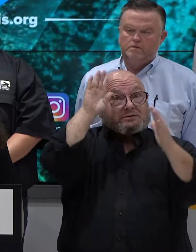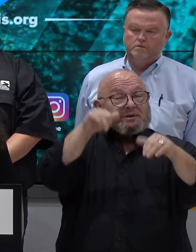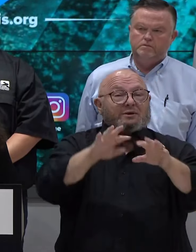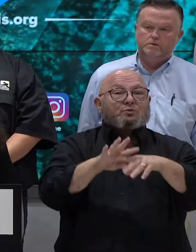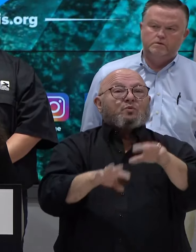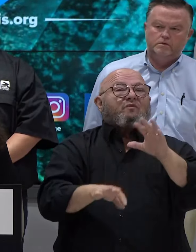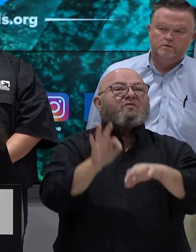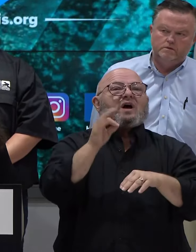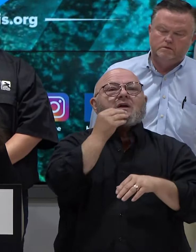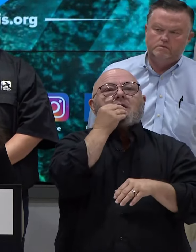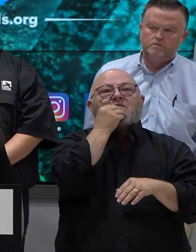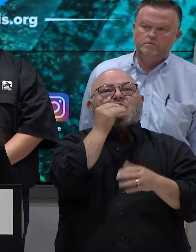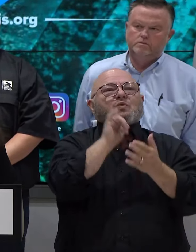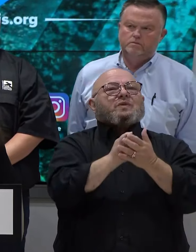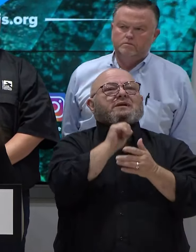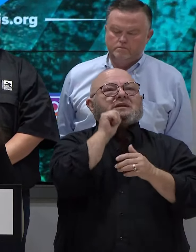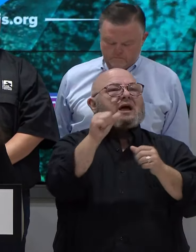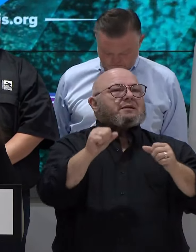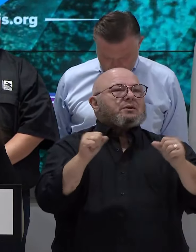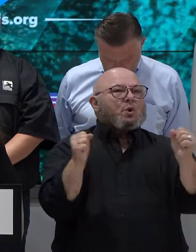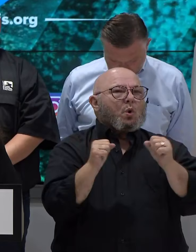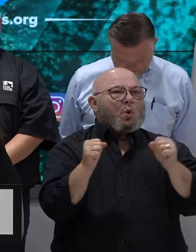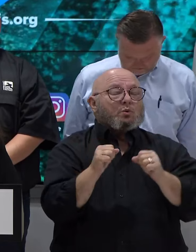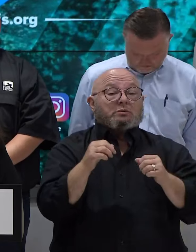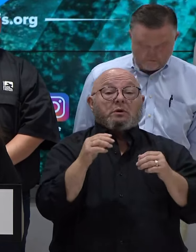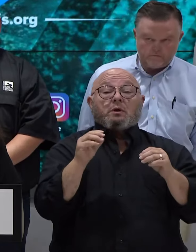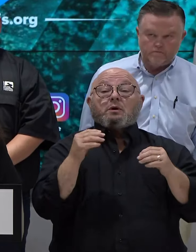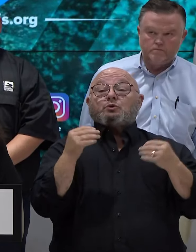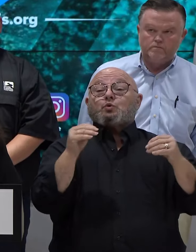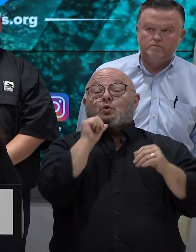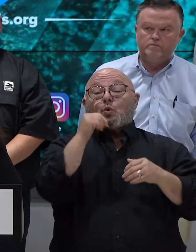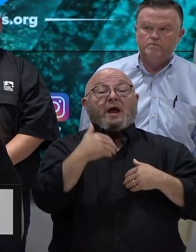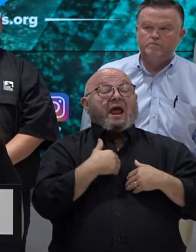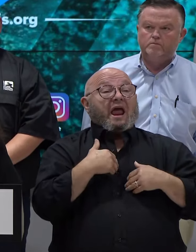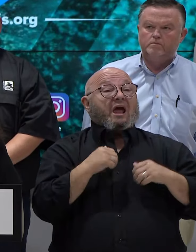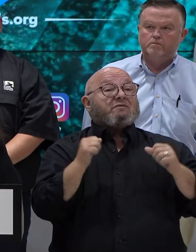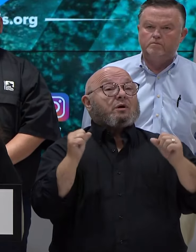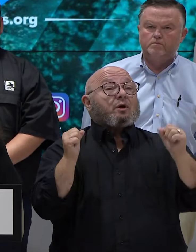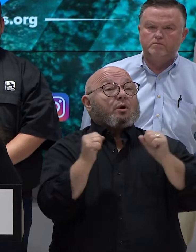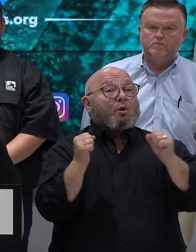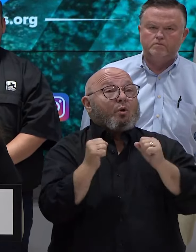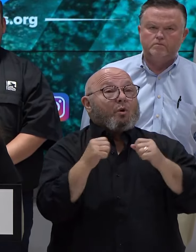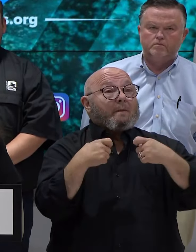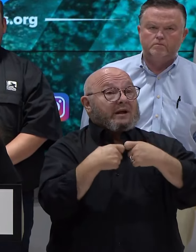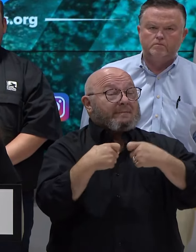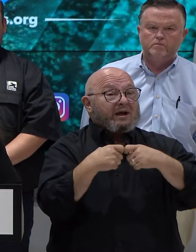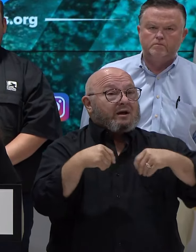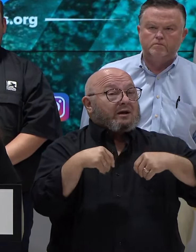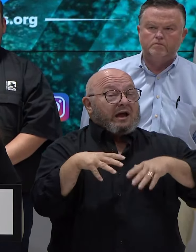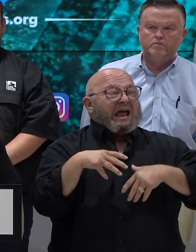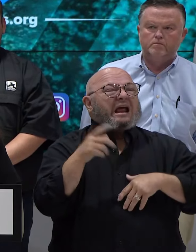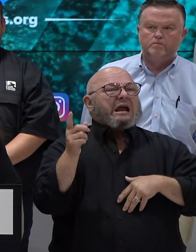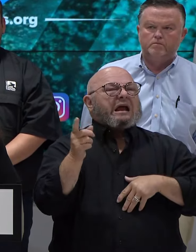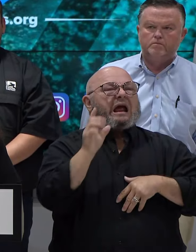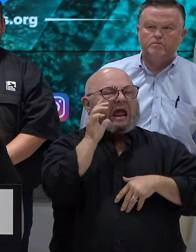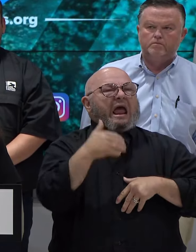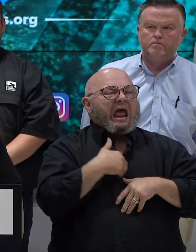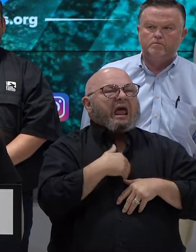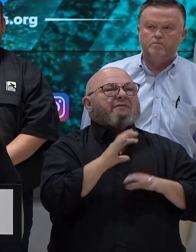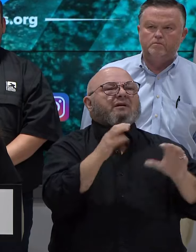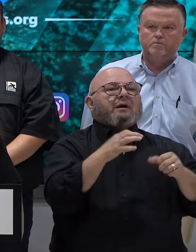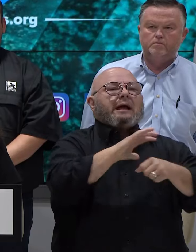find perishables. The grocery stores that don't have power to fuel their refrigerated areas will still have the